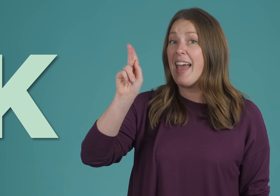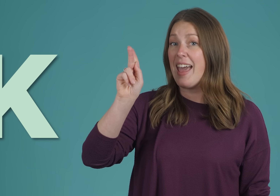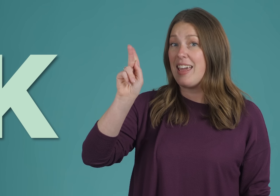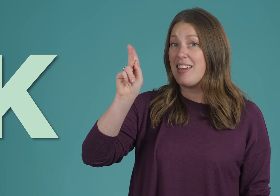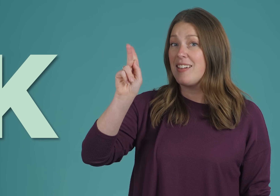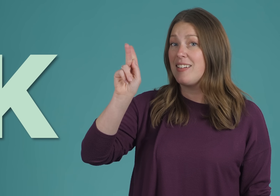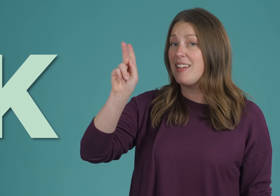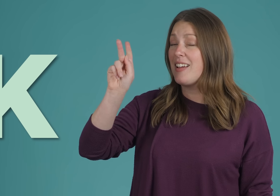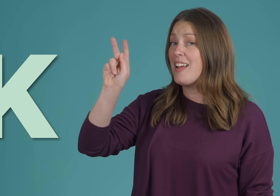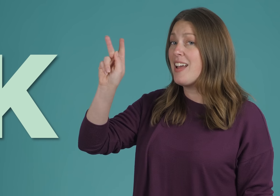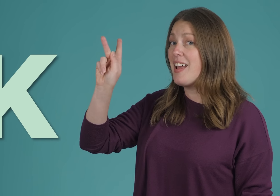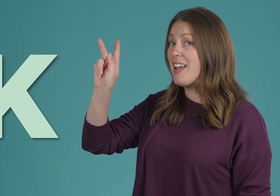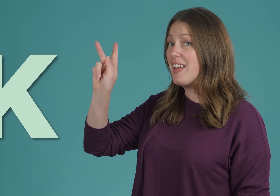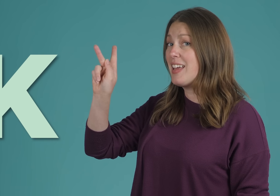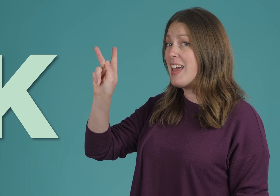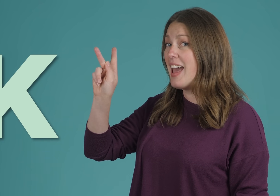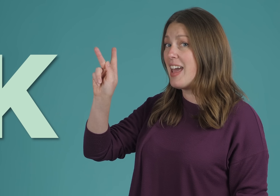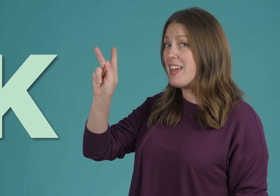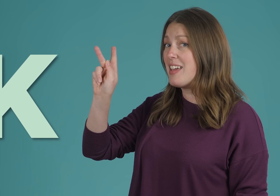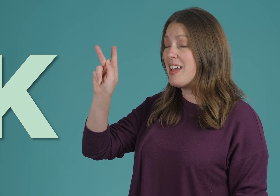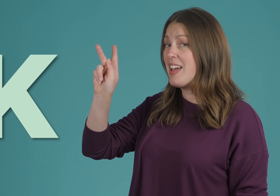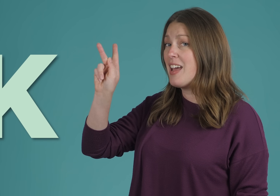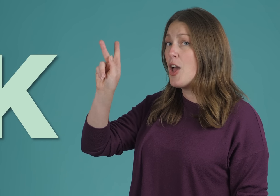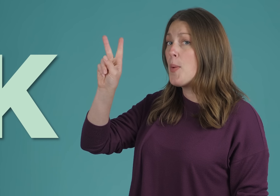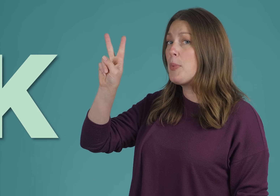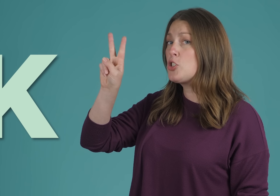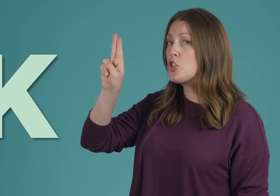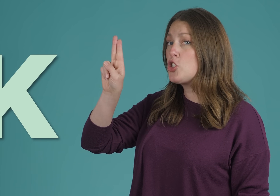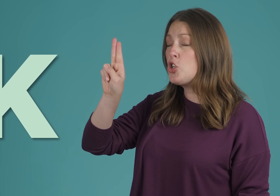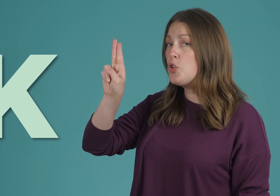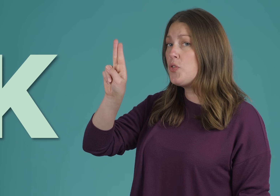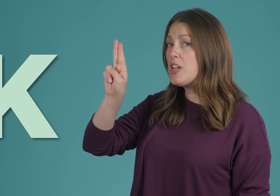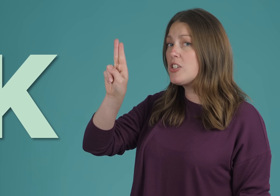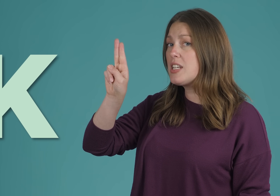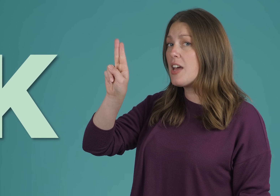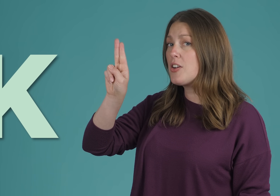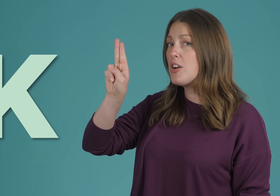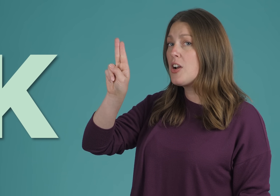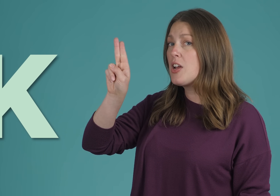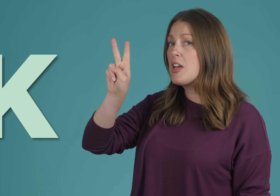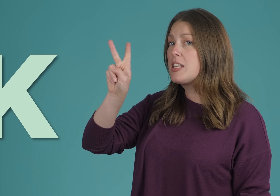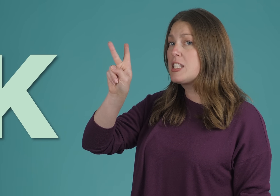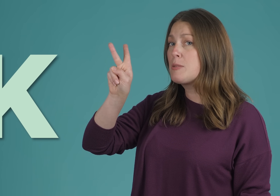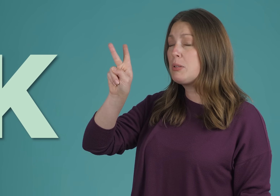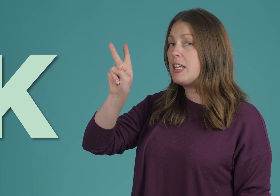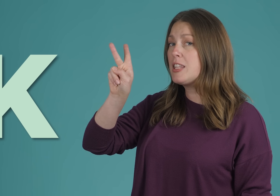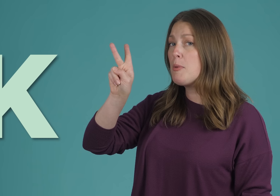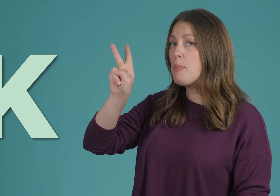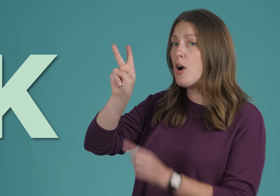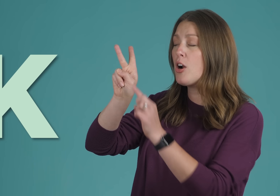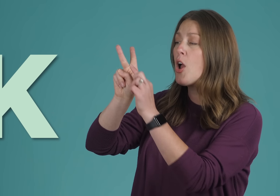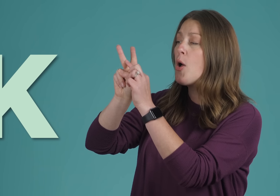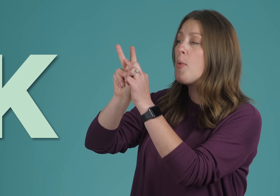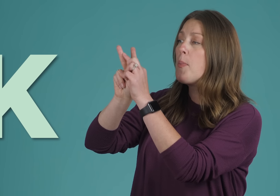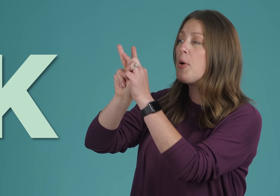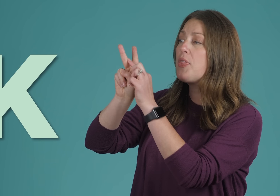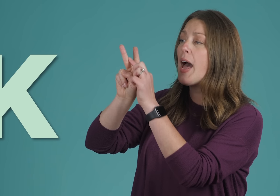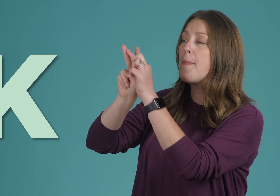K. K. Put your 2 fingers together, split them apart, put that